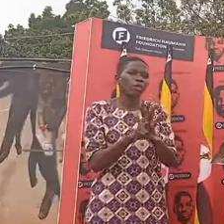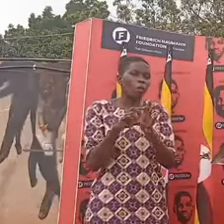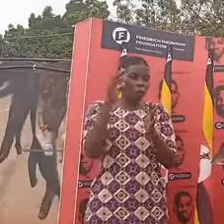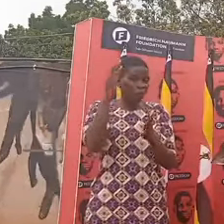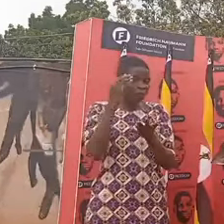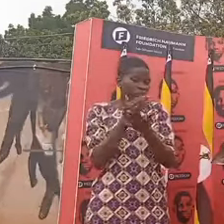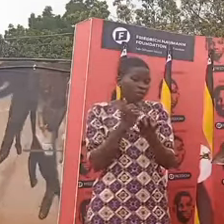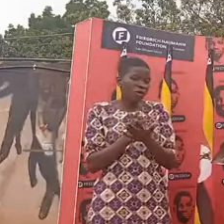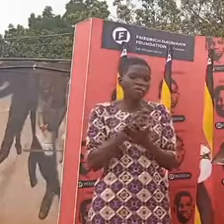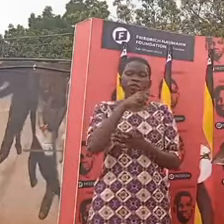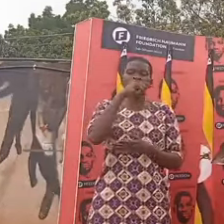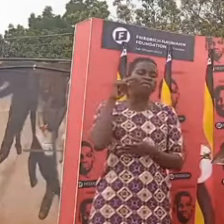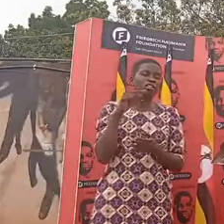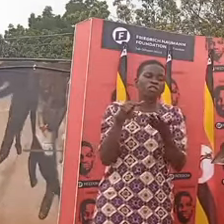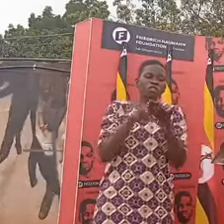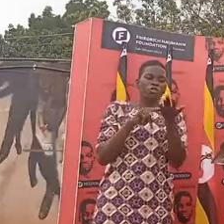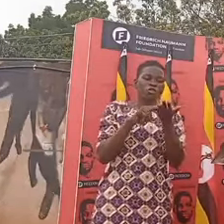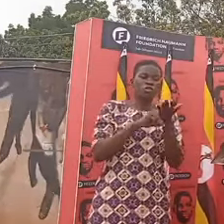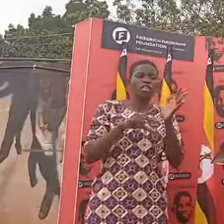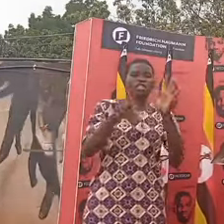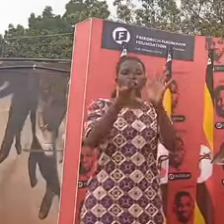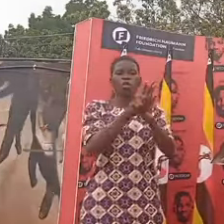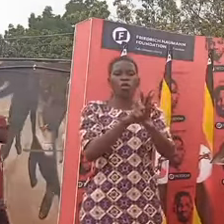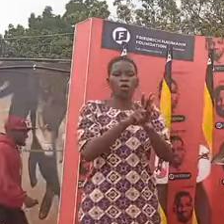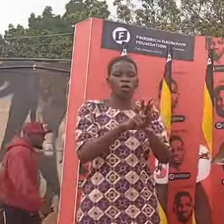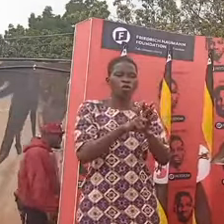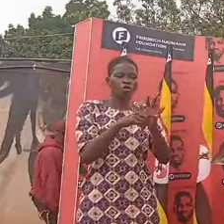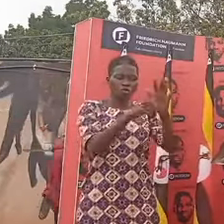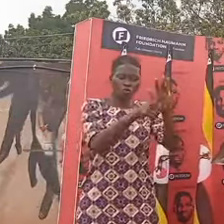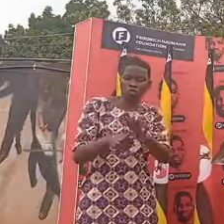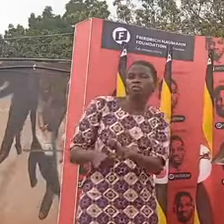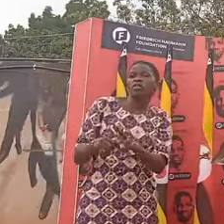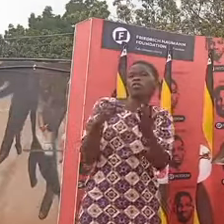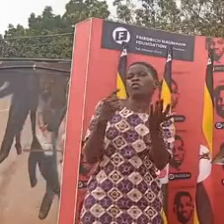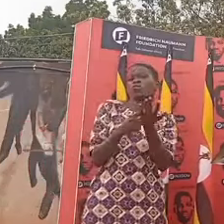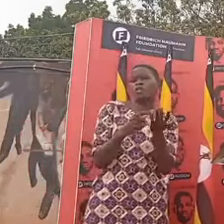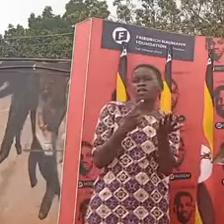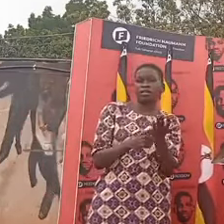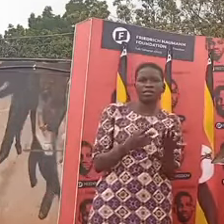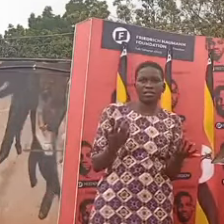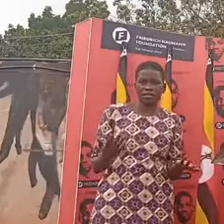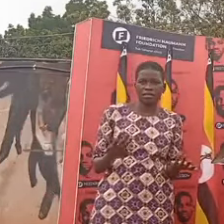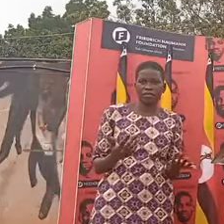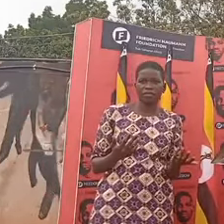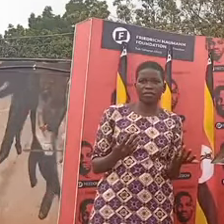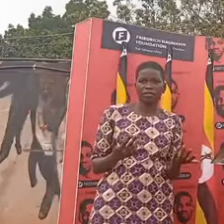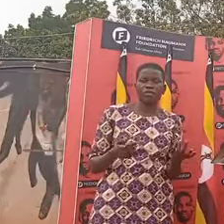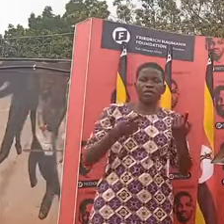Participating in this politics, we are